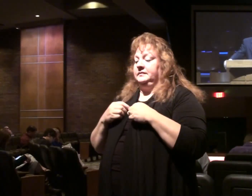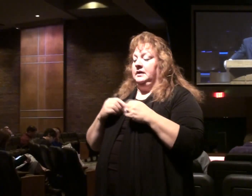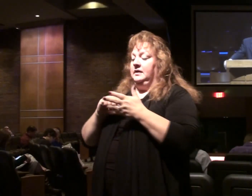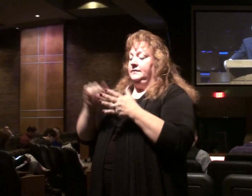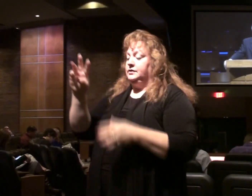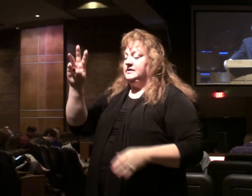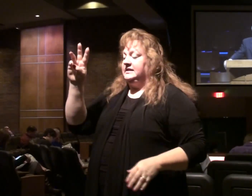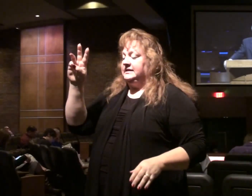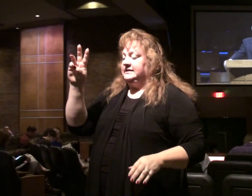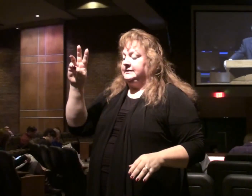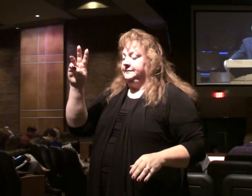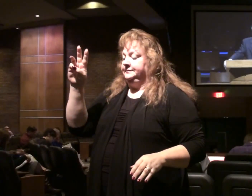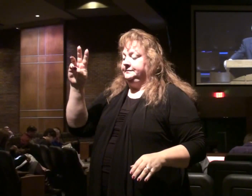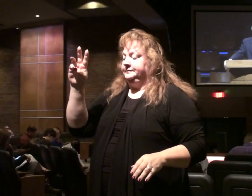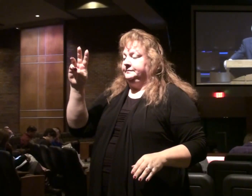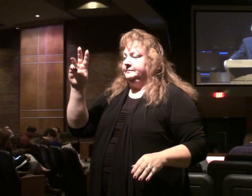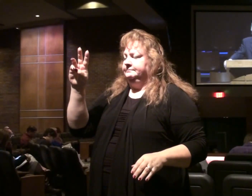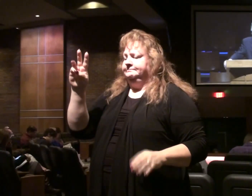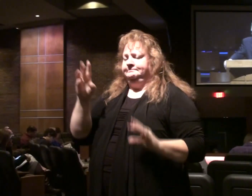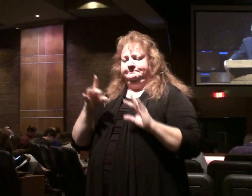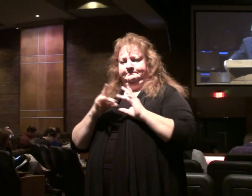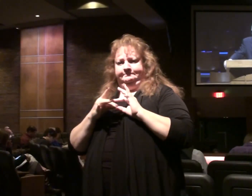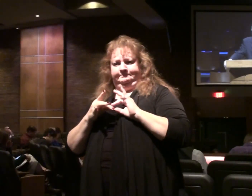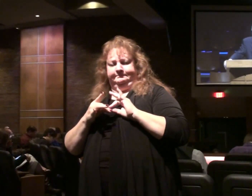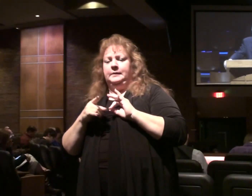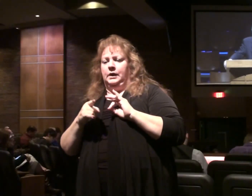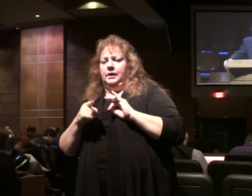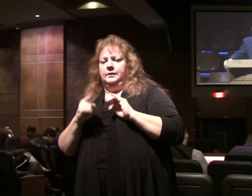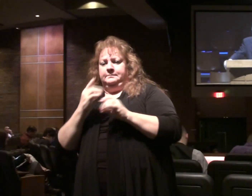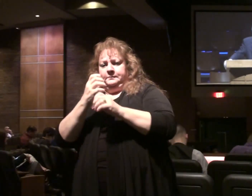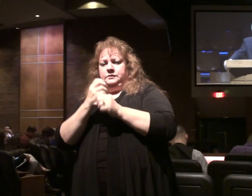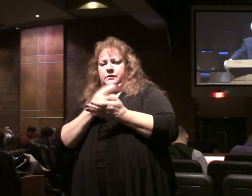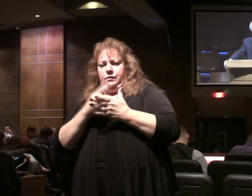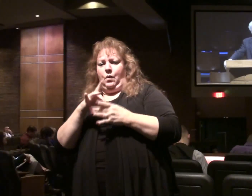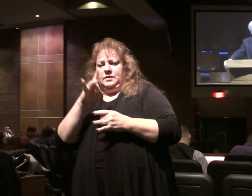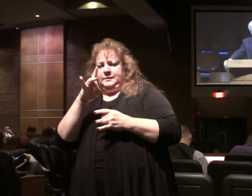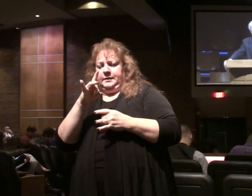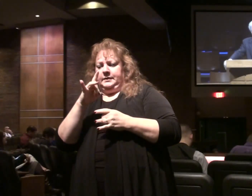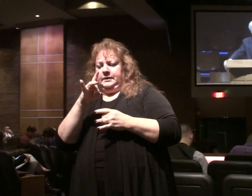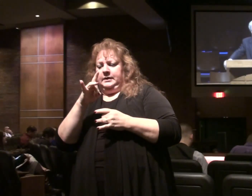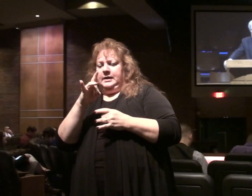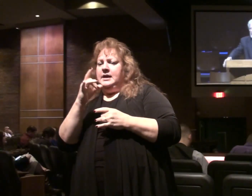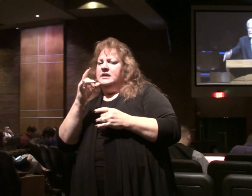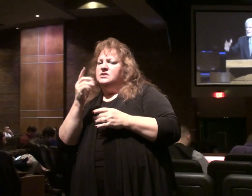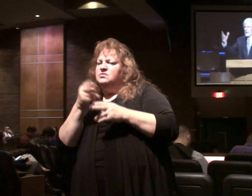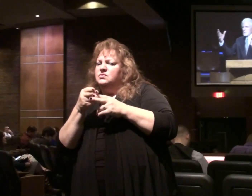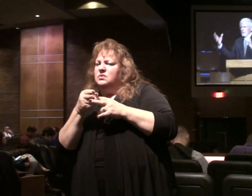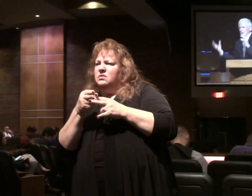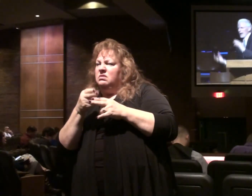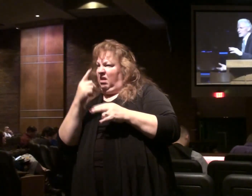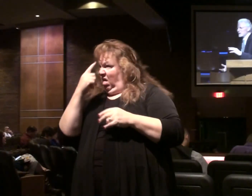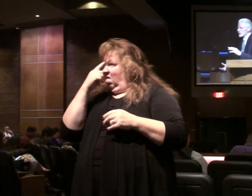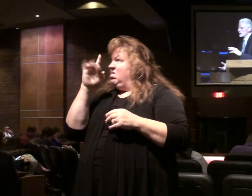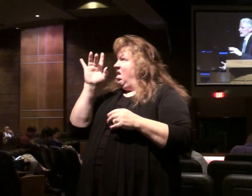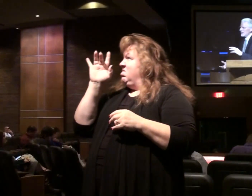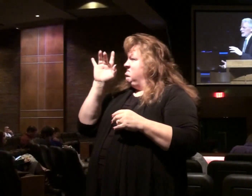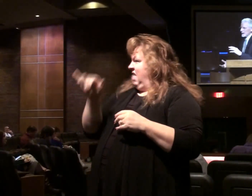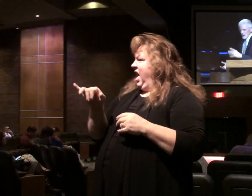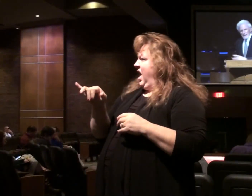Verse 6. He had told them they were going to receive the Holy Spirit in verse 5 in many days. They thought maybe